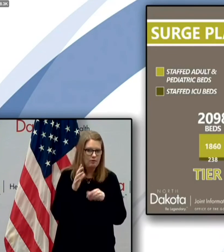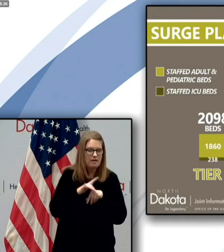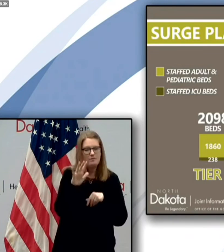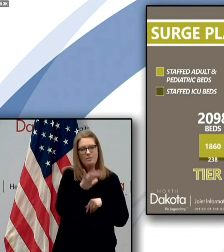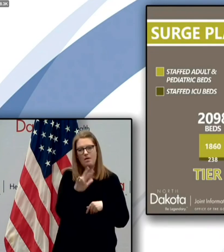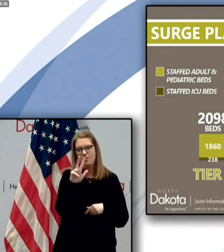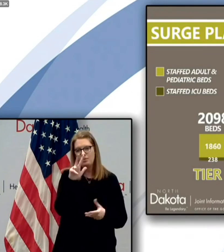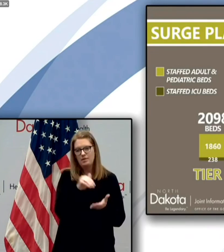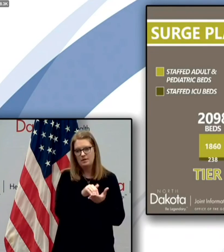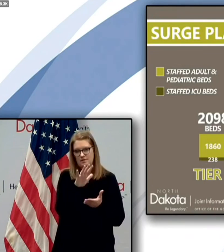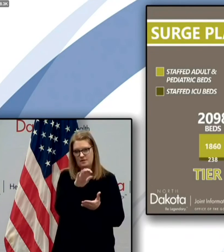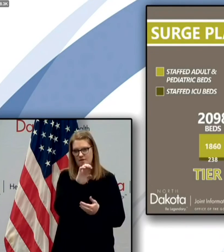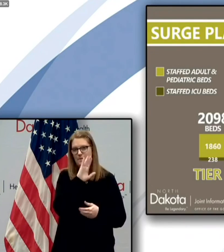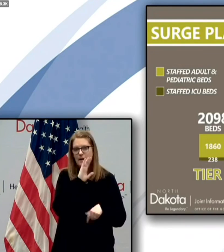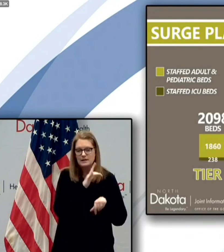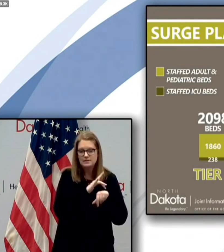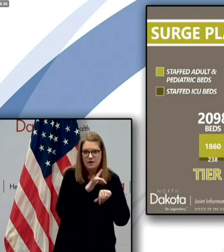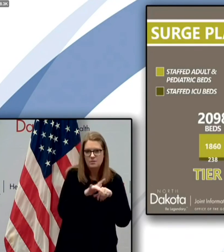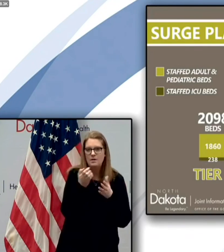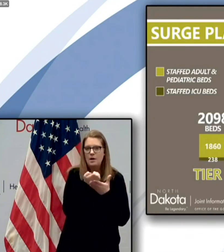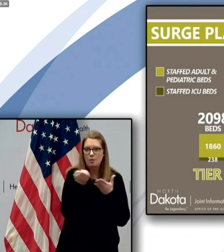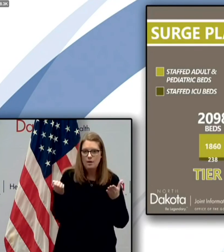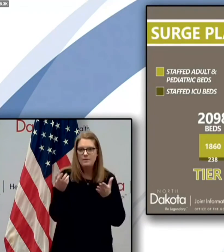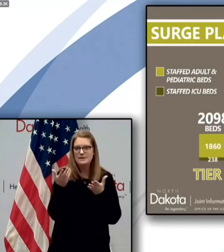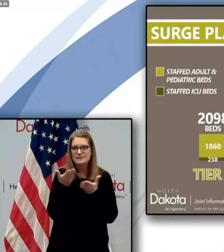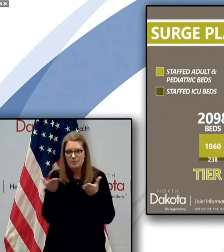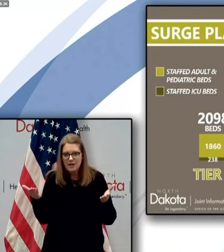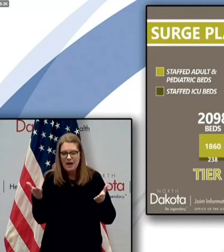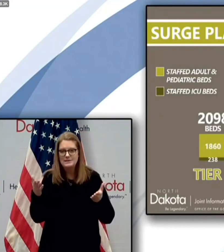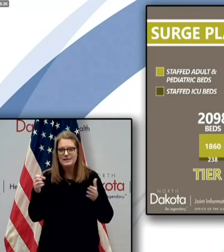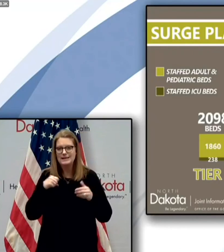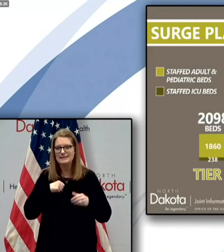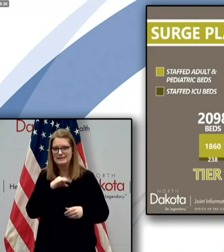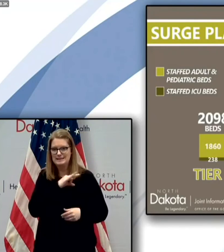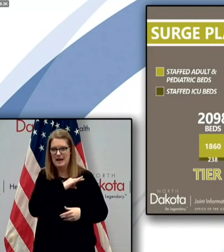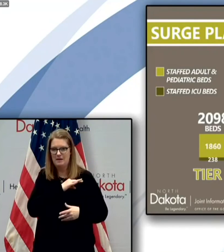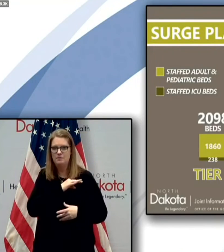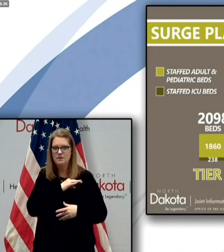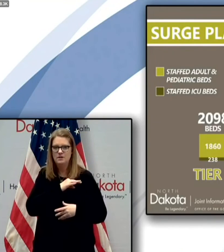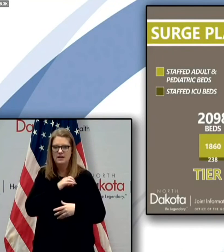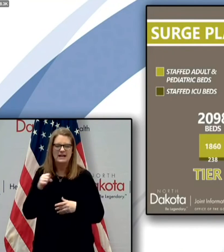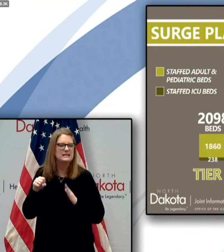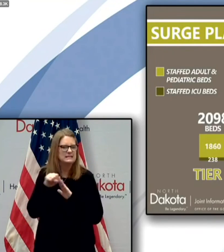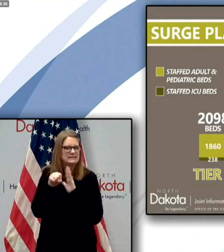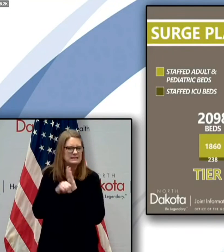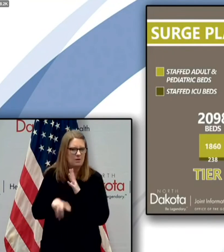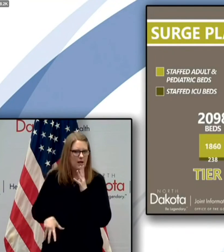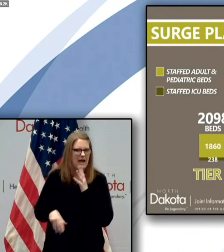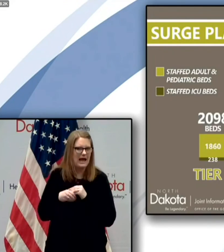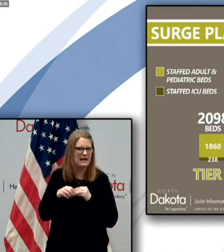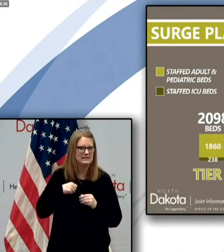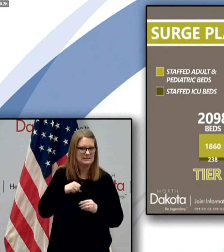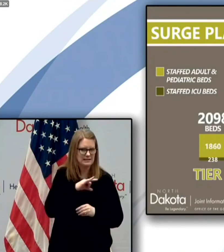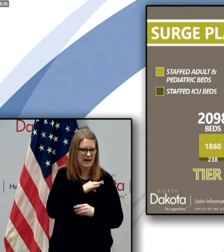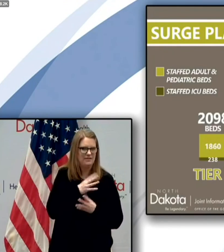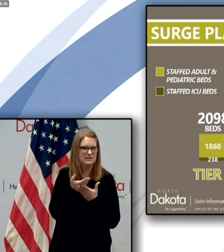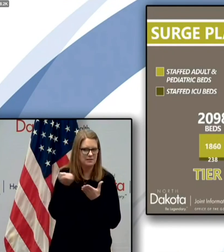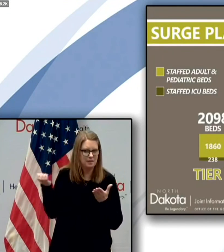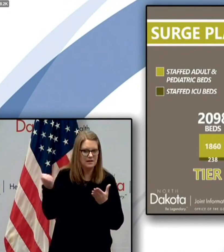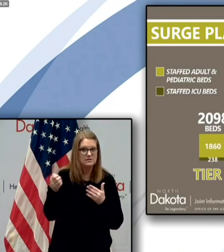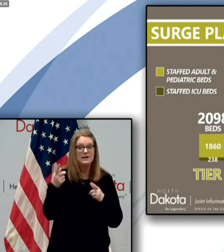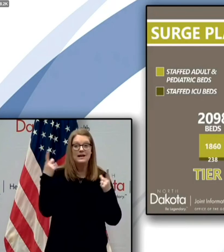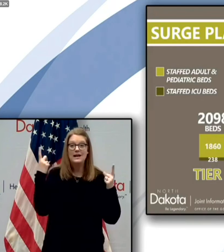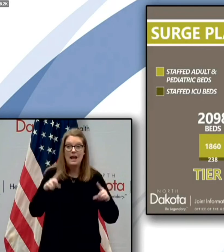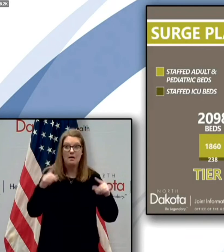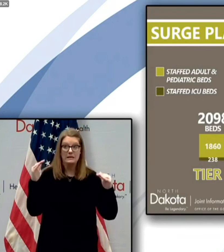with equipment, supplies, and staff supplemented from the state. If we need to get to Tier